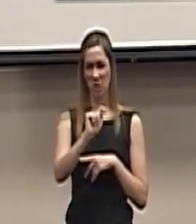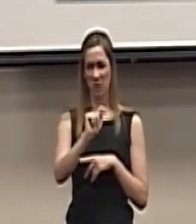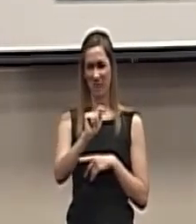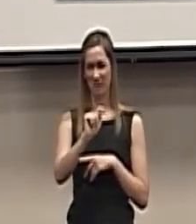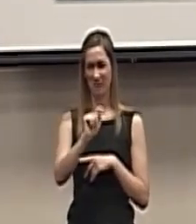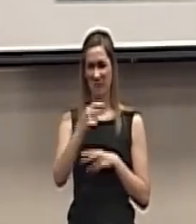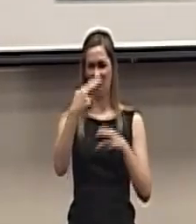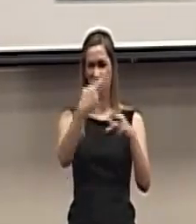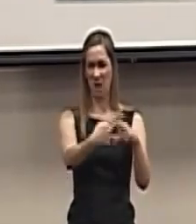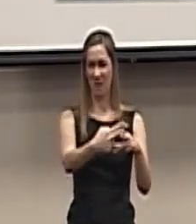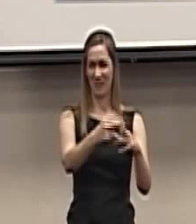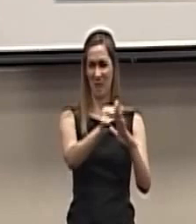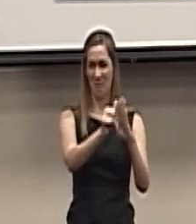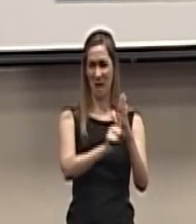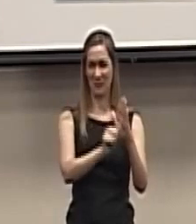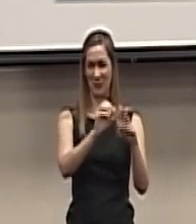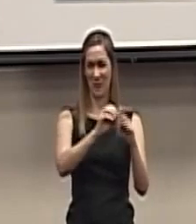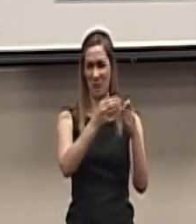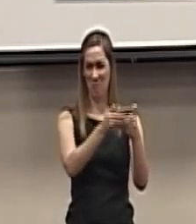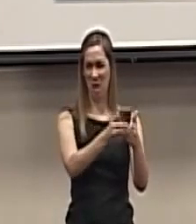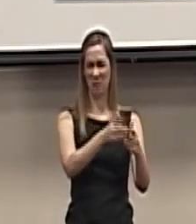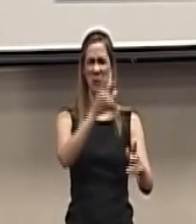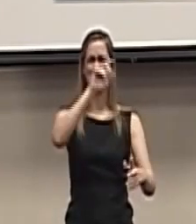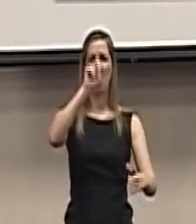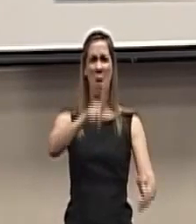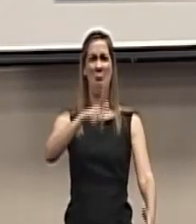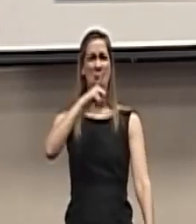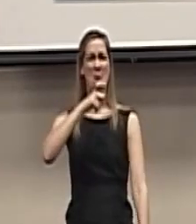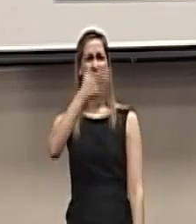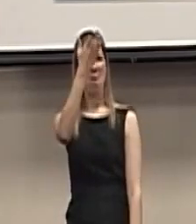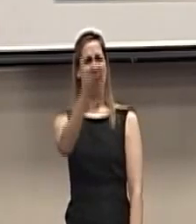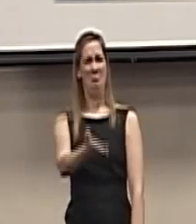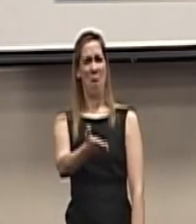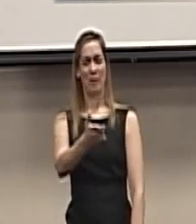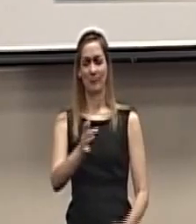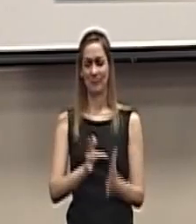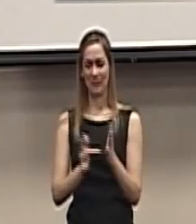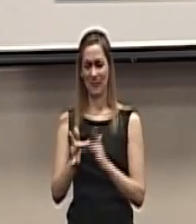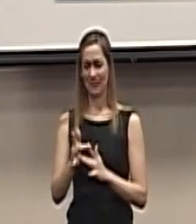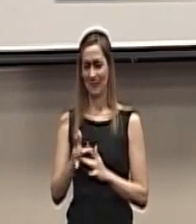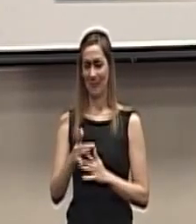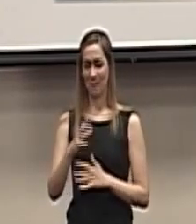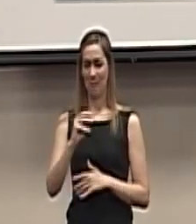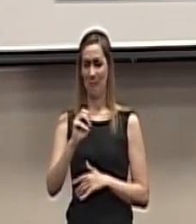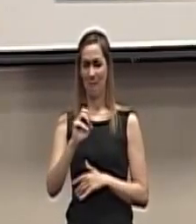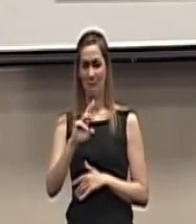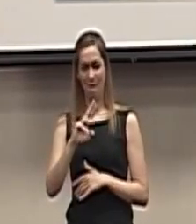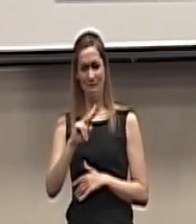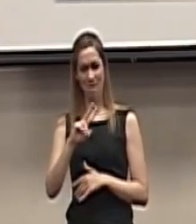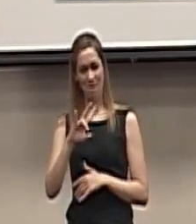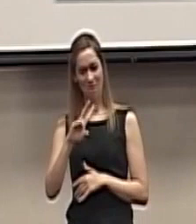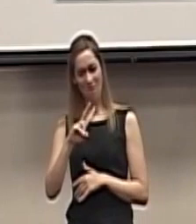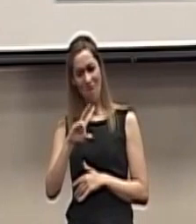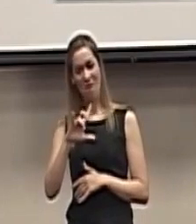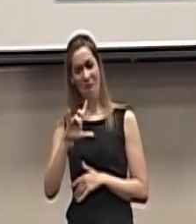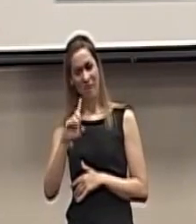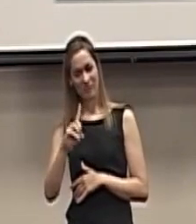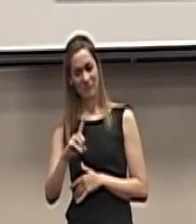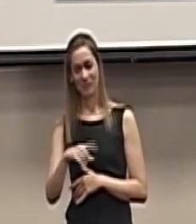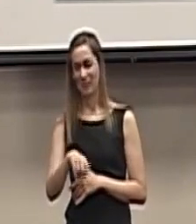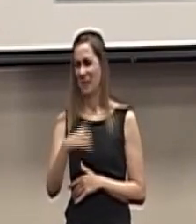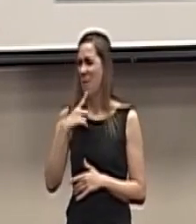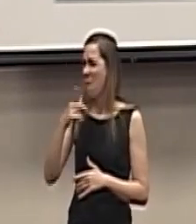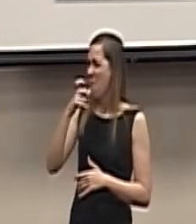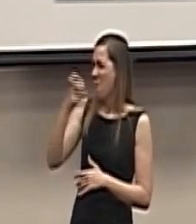they're in the boat and they're asking the question, who is this man? Who is this man that even the wind and the waves obey